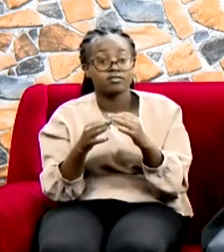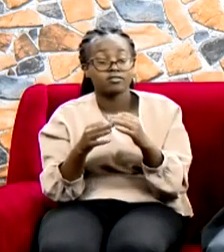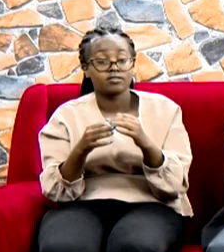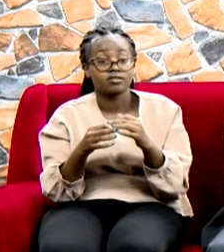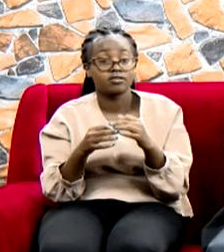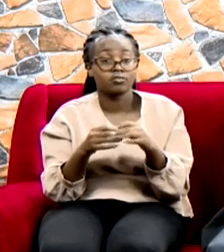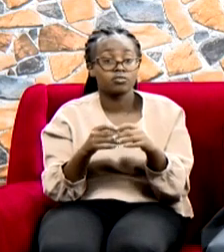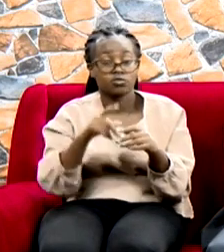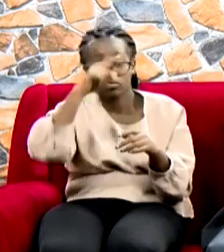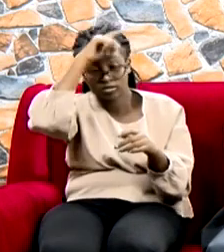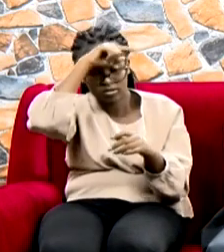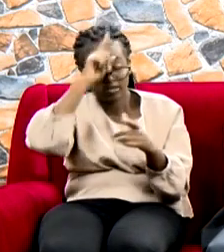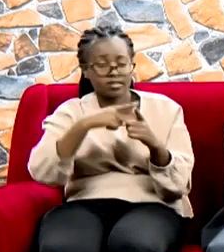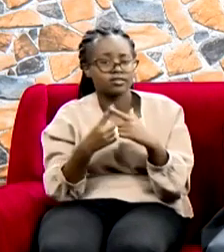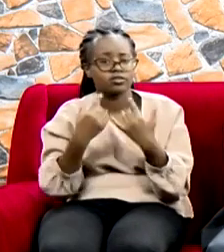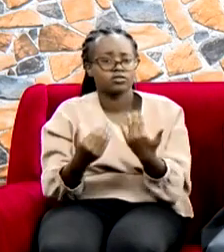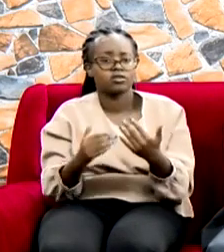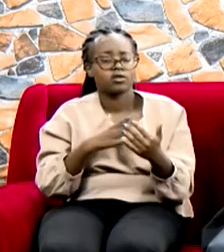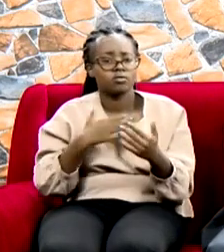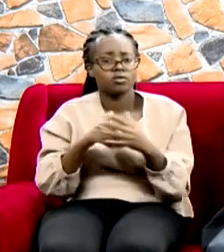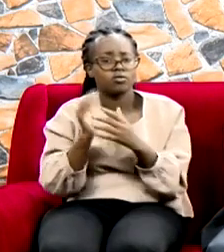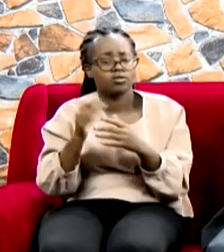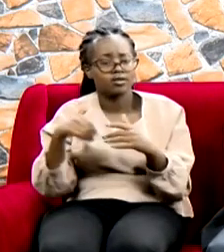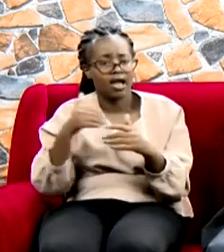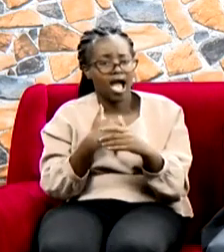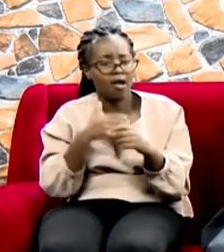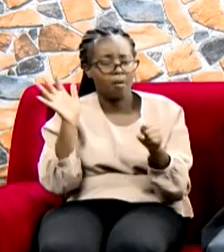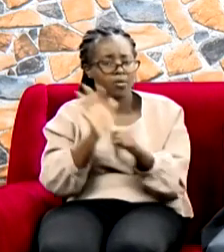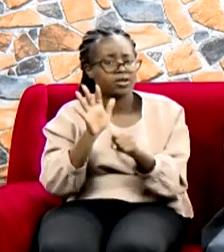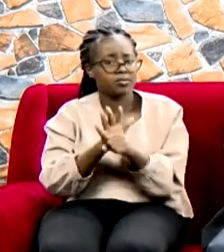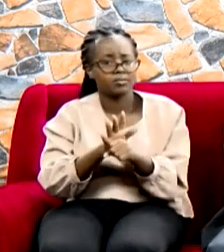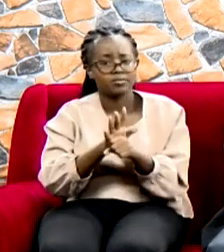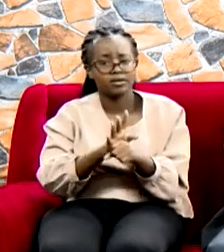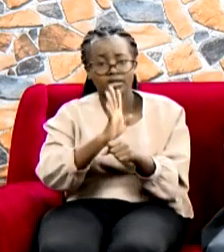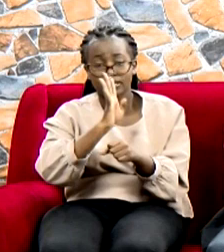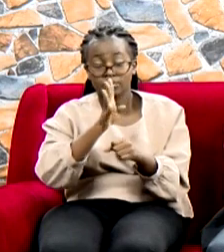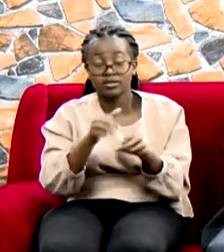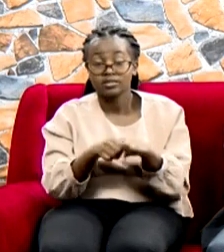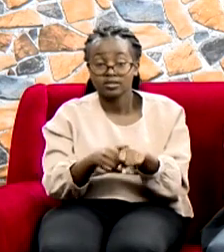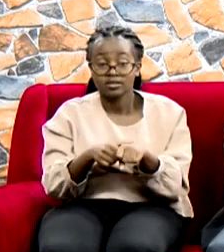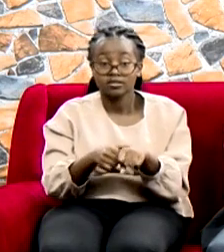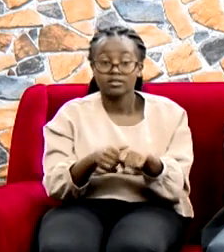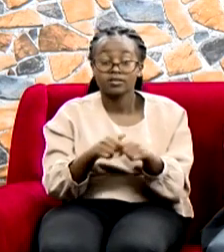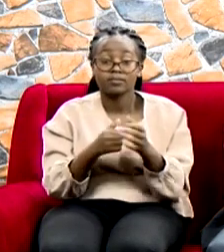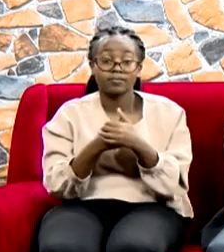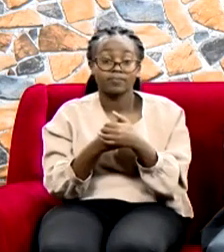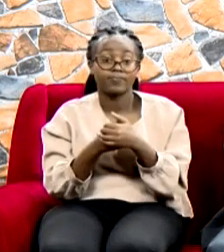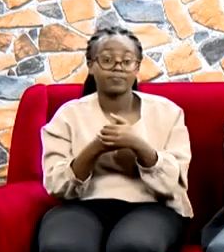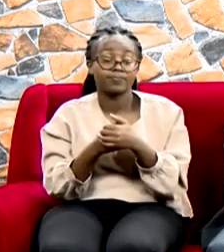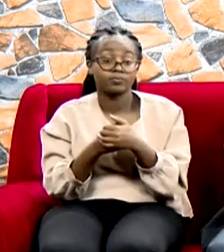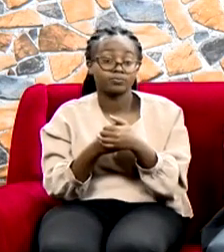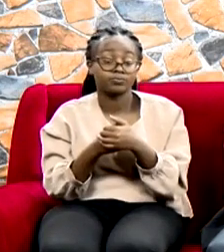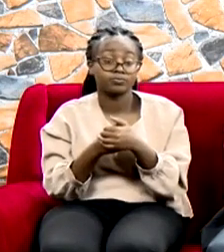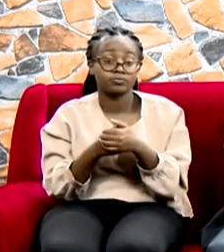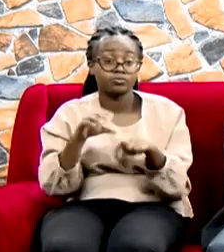graduate, and our children are out here, and I know we have quite a number of speech therapists. Okay, not quite a number. They're not sufficient, because I know